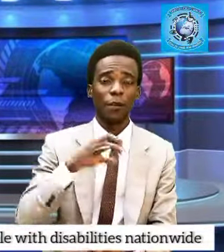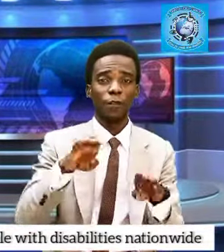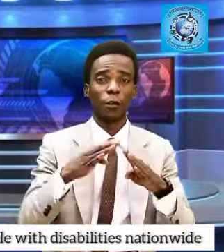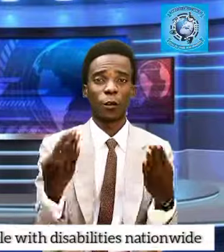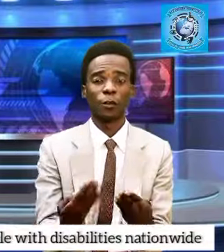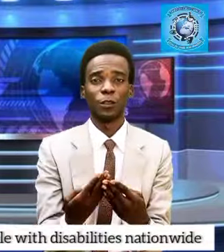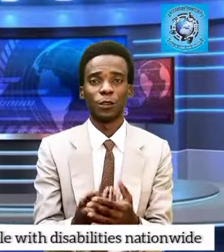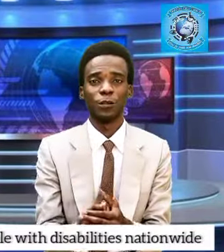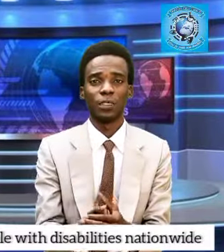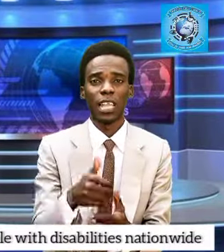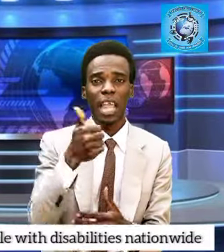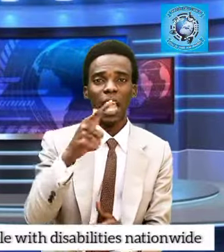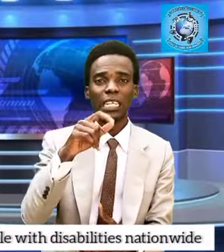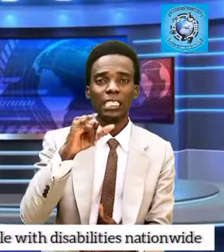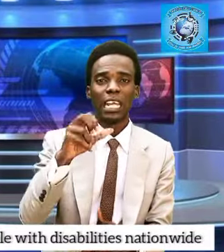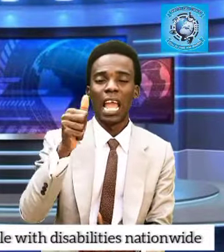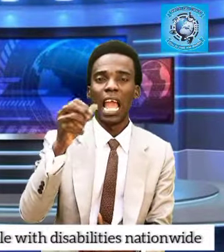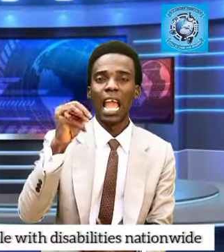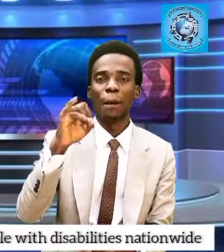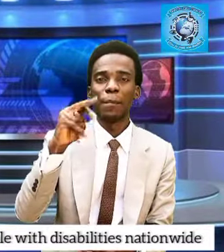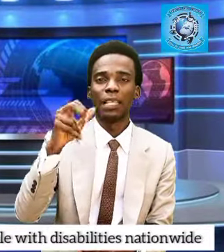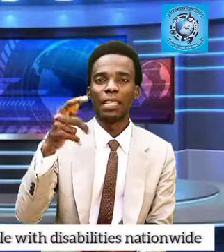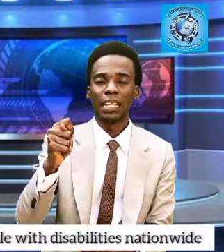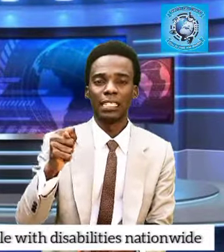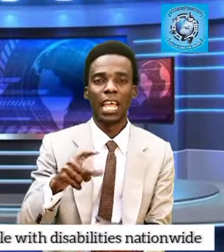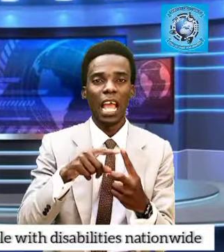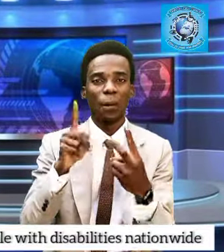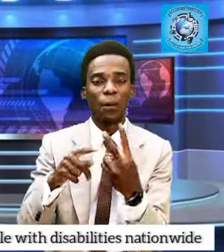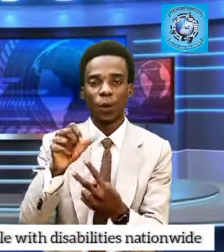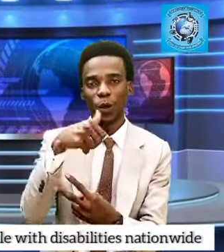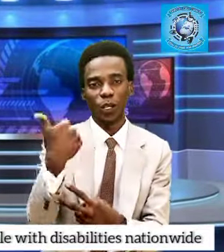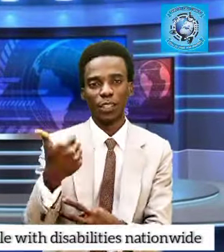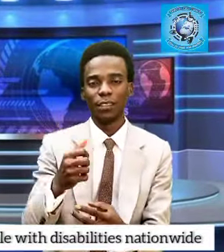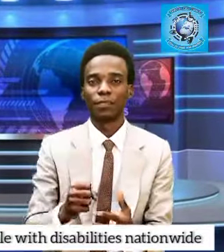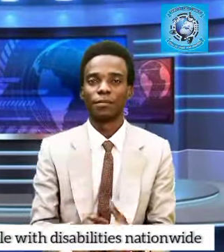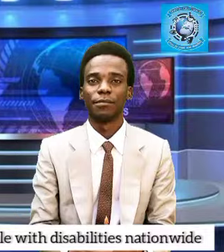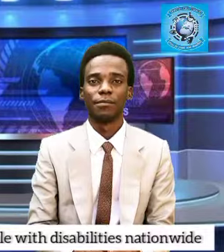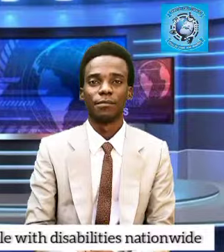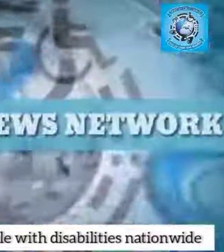Commission, Hajia Aminat Abdu, among others.